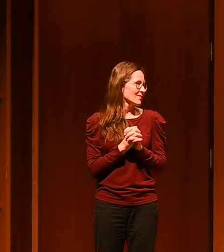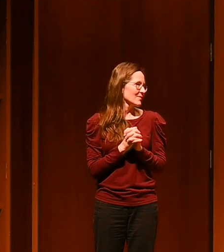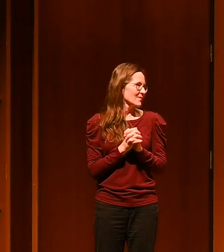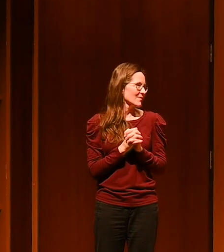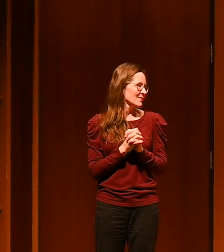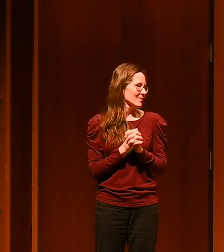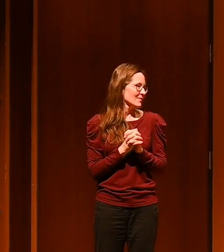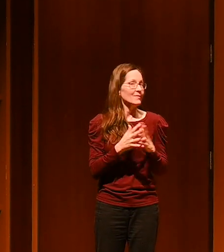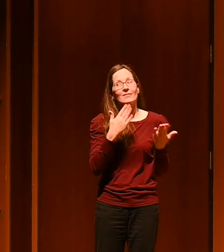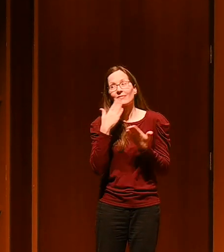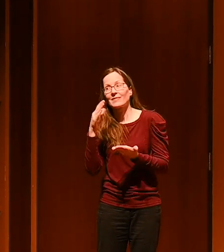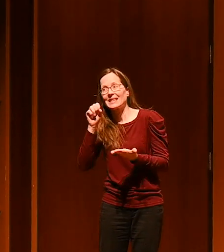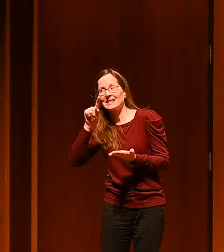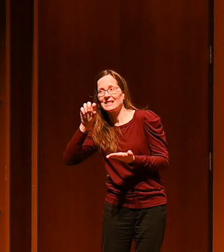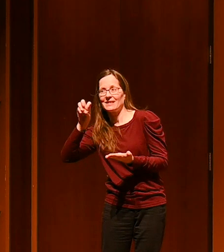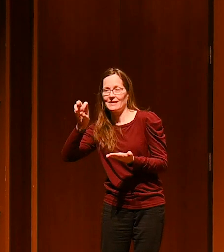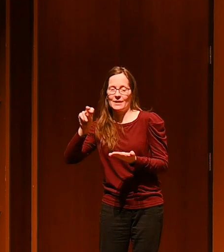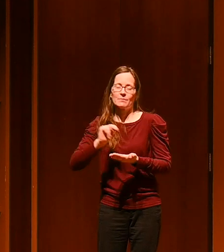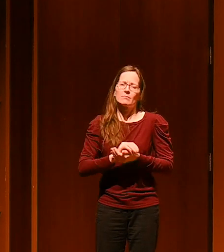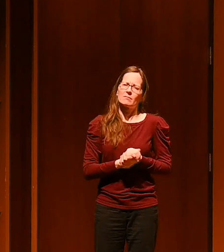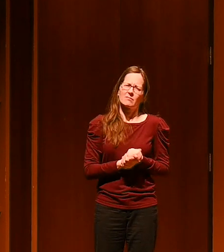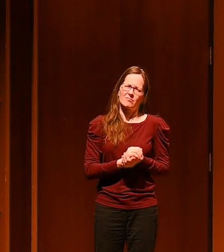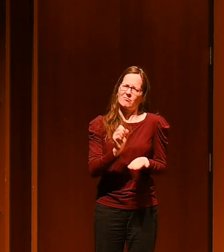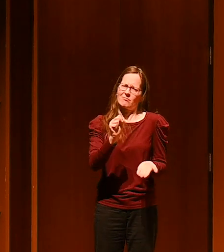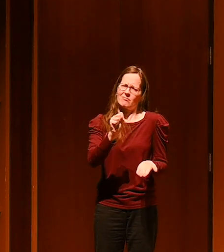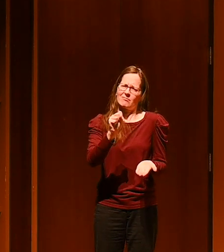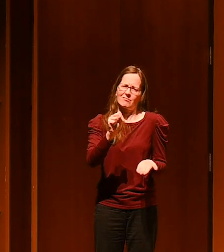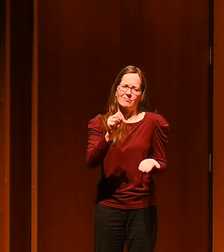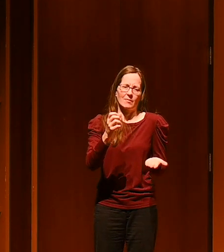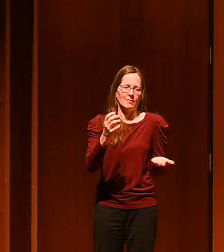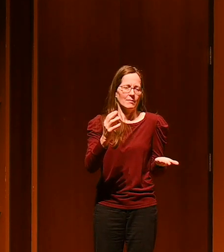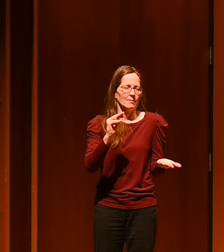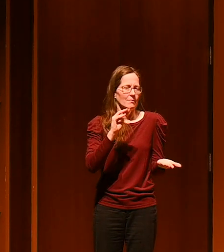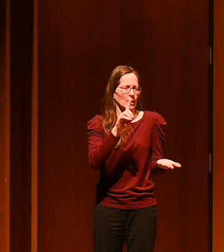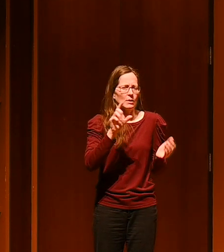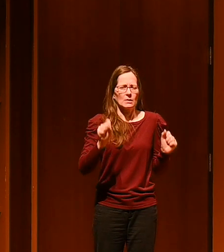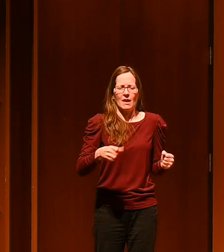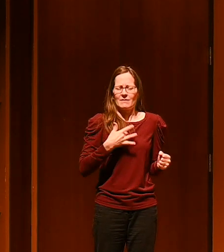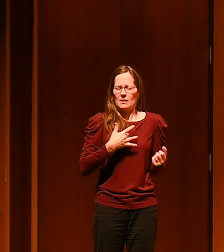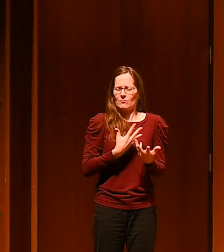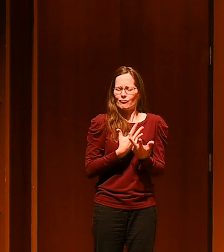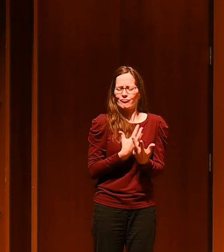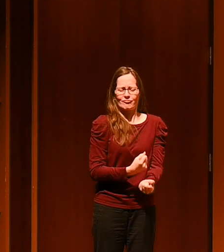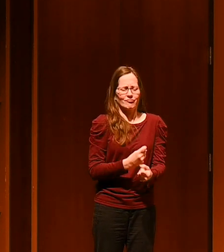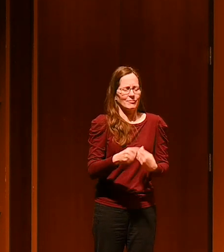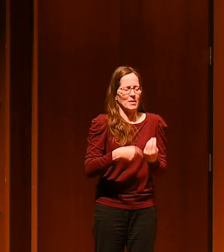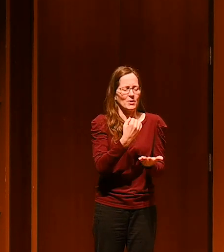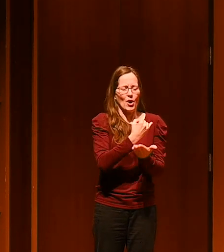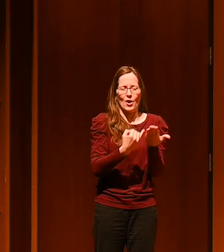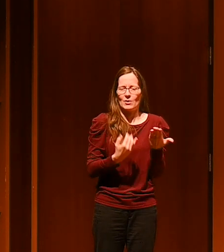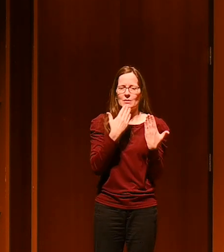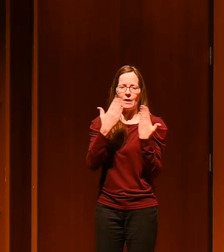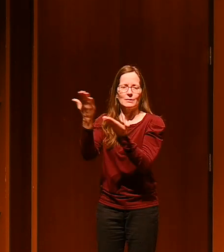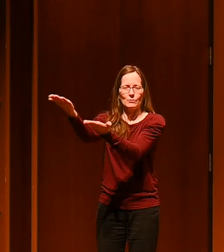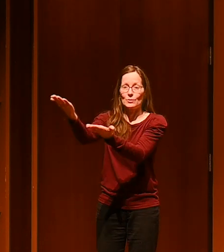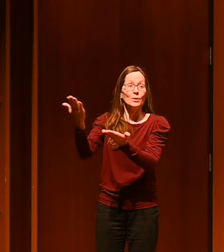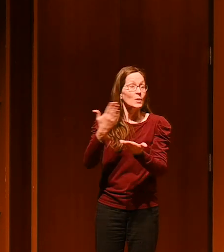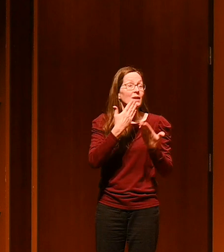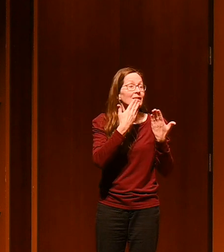Well, thank you, Stephen. And yeah, Maryland is in really good hands right now with the arts. So thank you for taking time out of your calendar today for everybody.